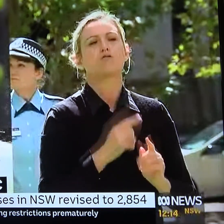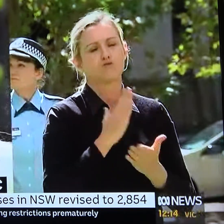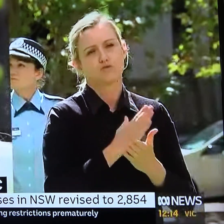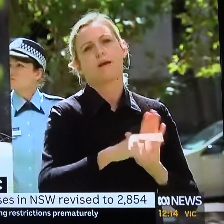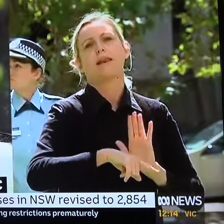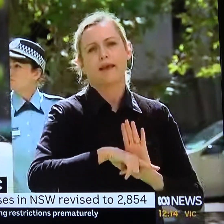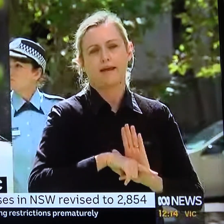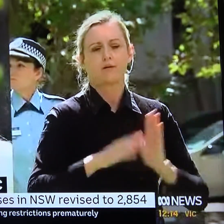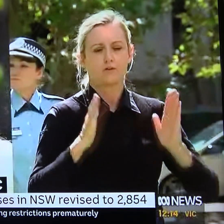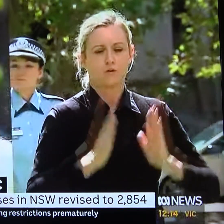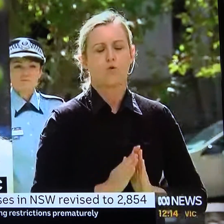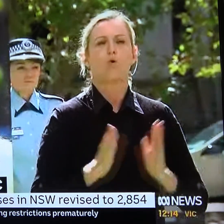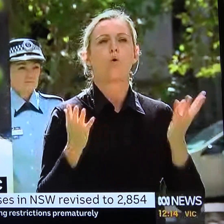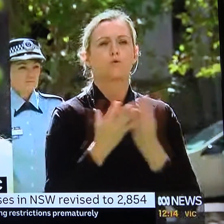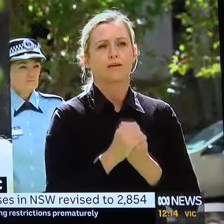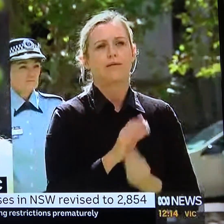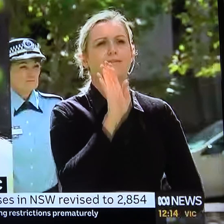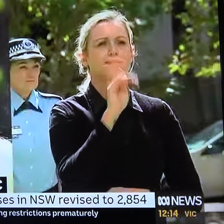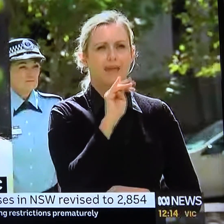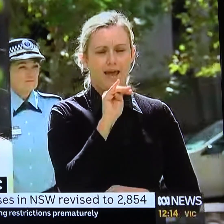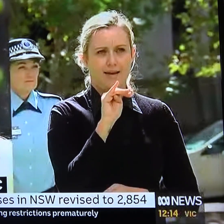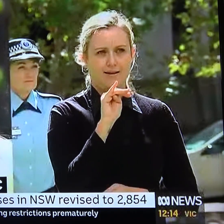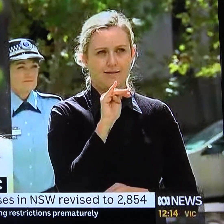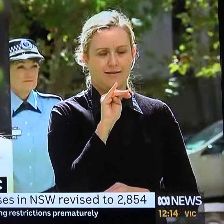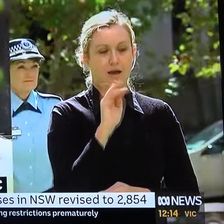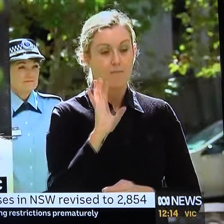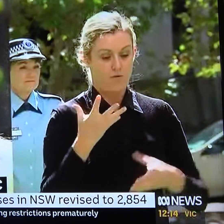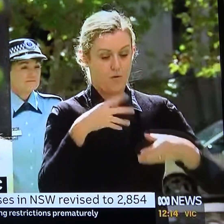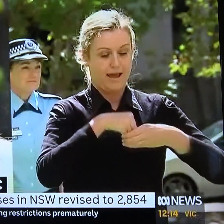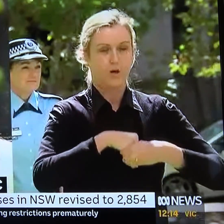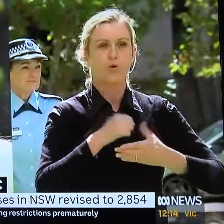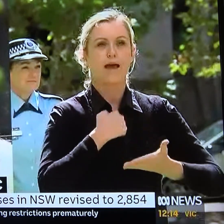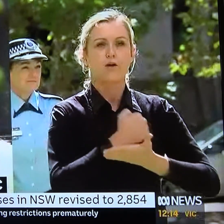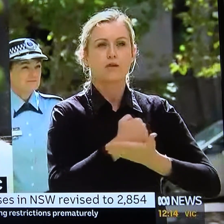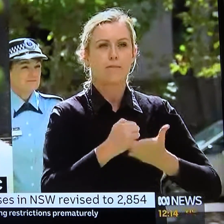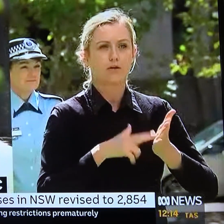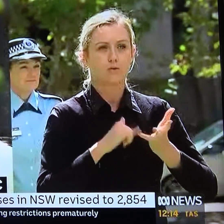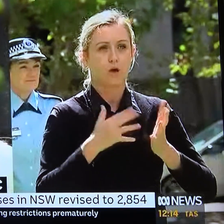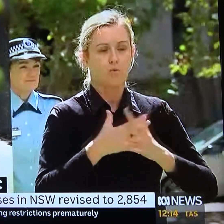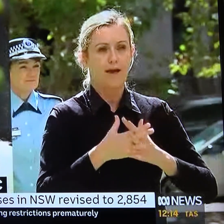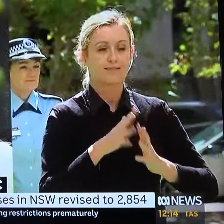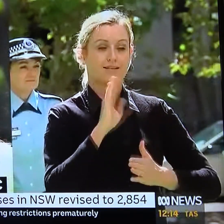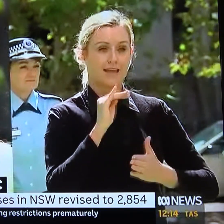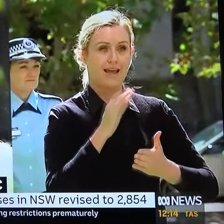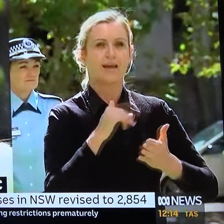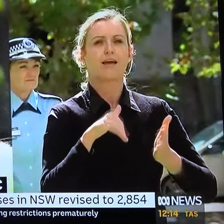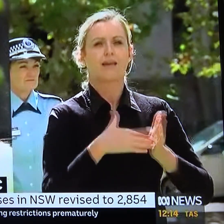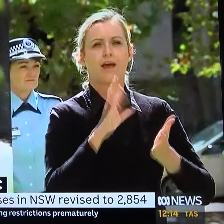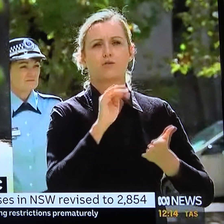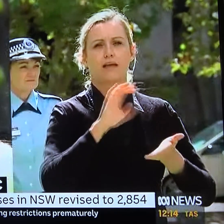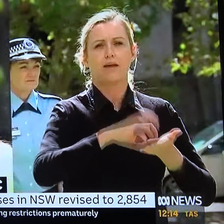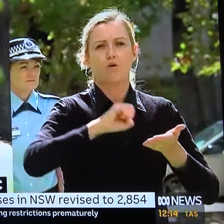now taken off. So then, as Minister Hazzard has said, there were 7 cases from